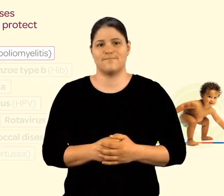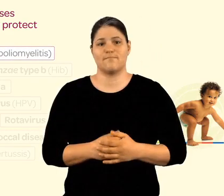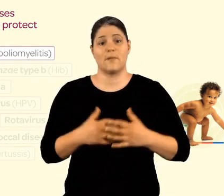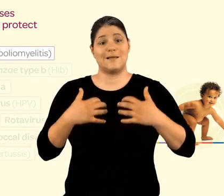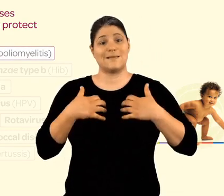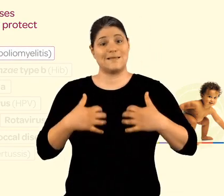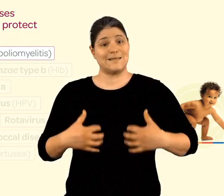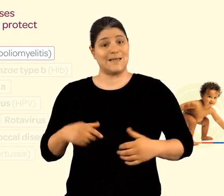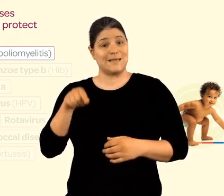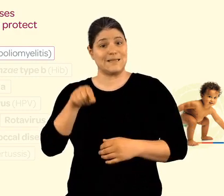Polio.